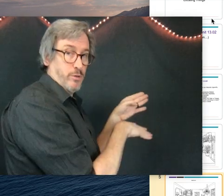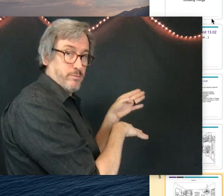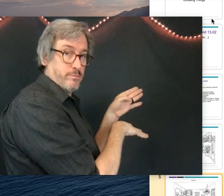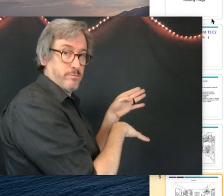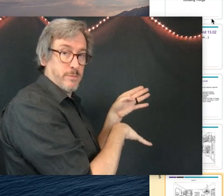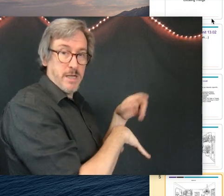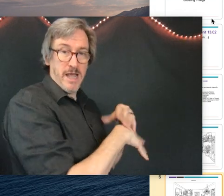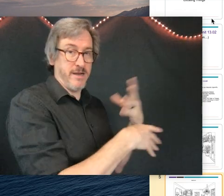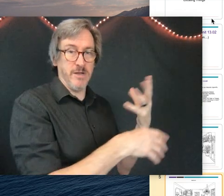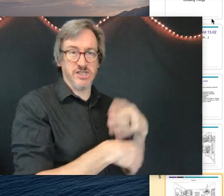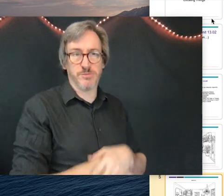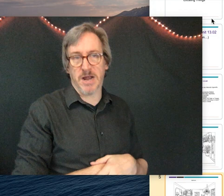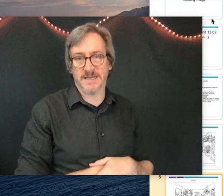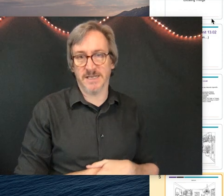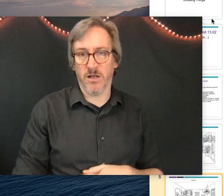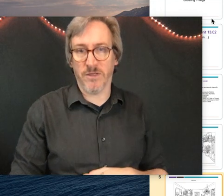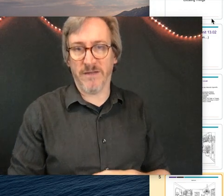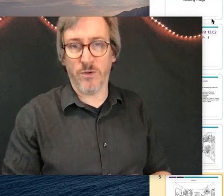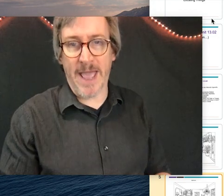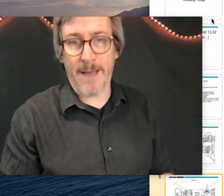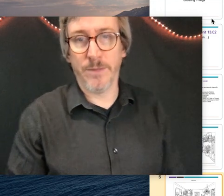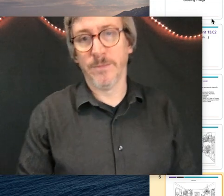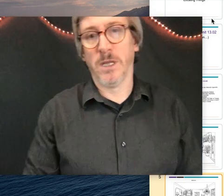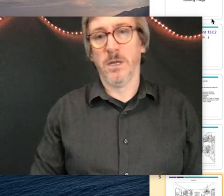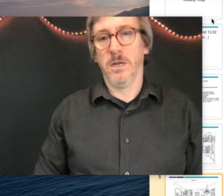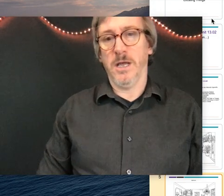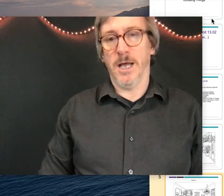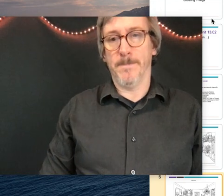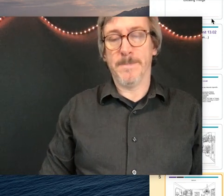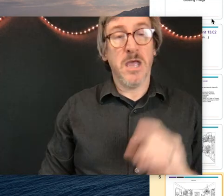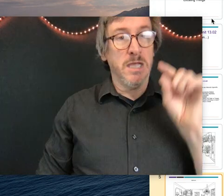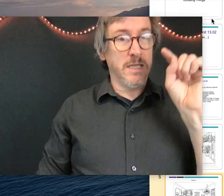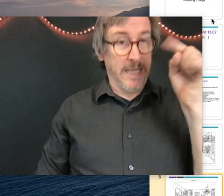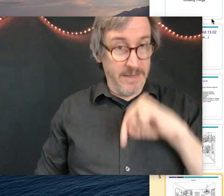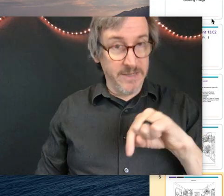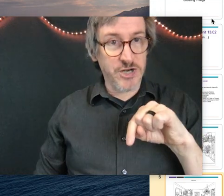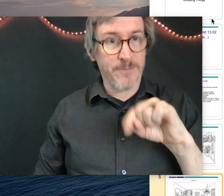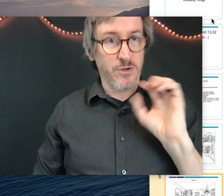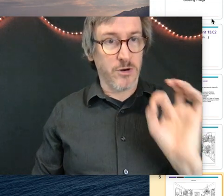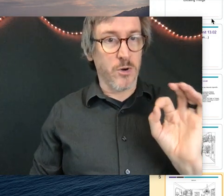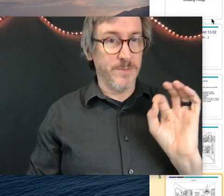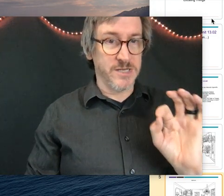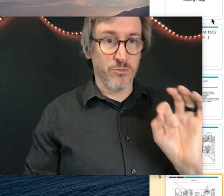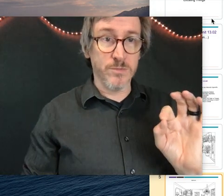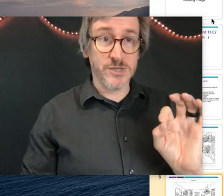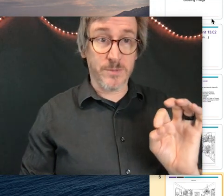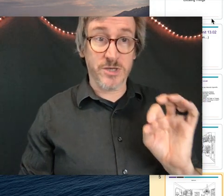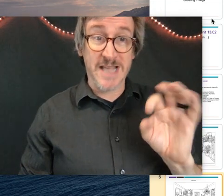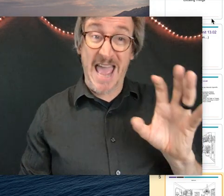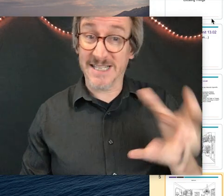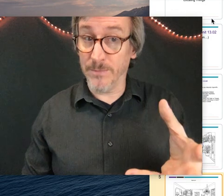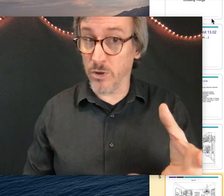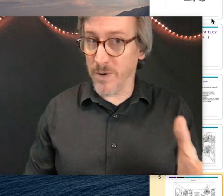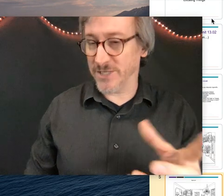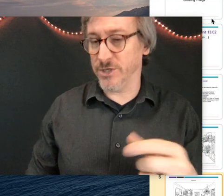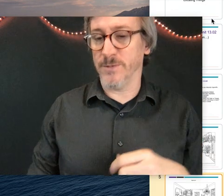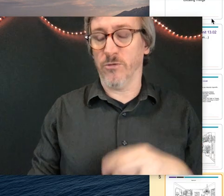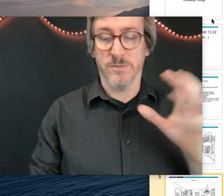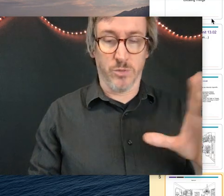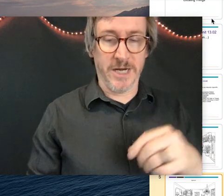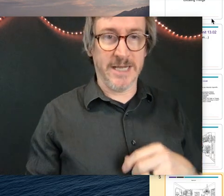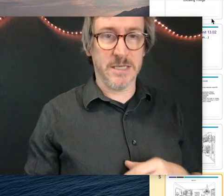boop. And it's just practicing all that vocab. In this chapter, there are going to be some room descriptions and simple